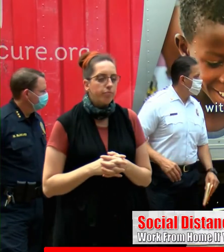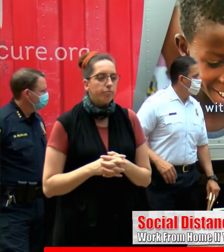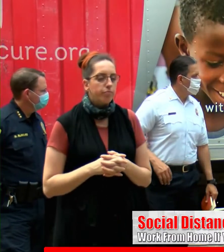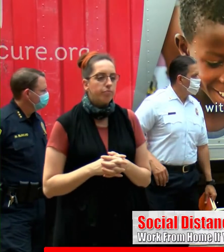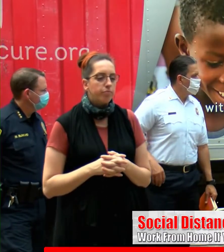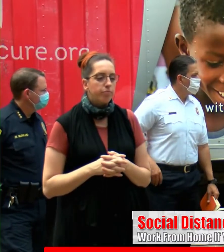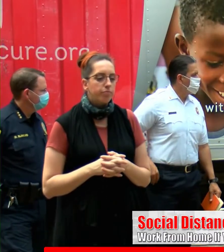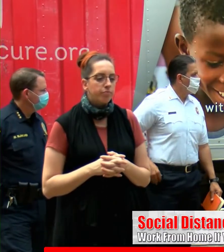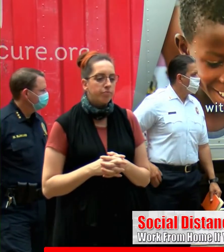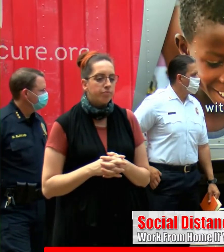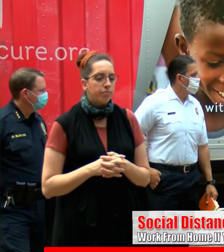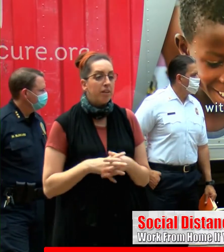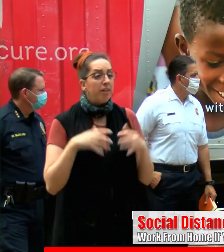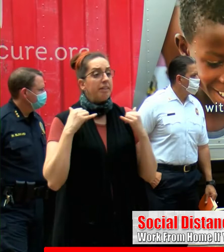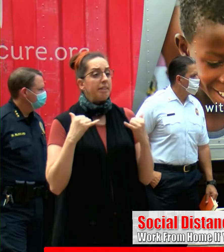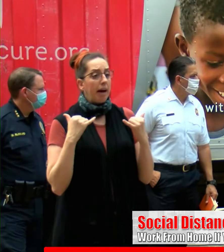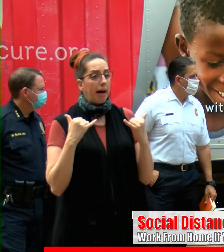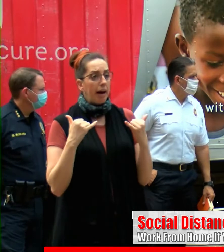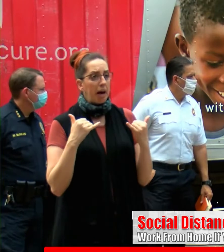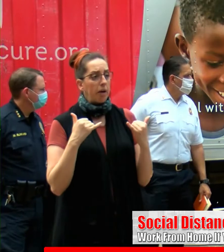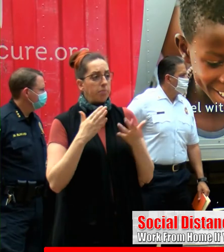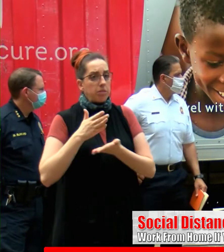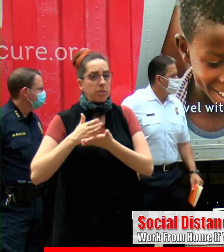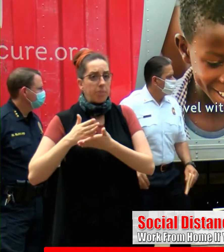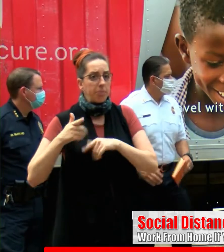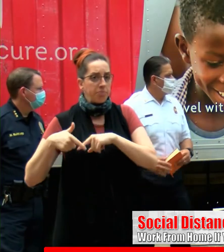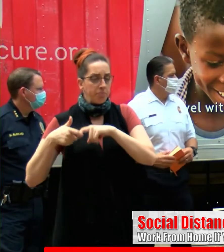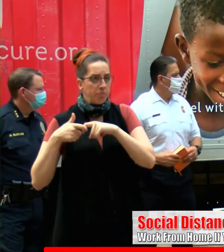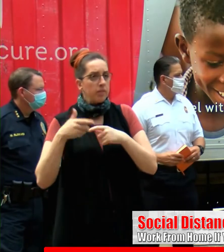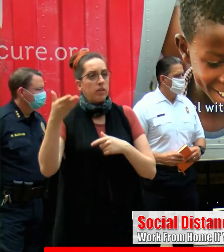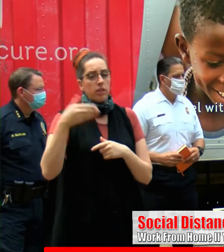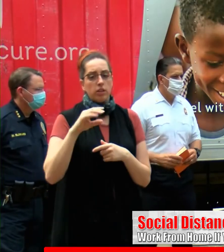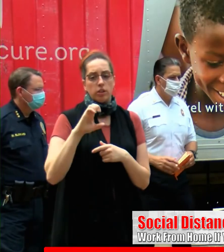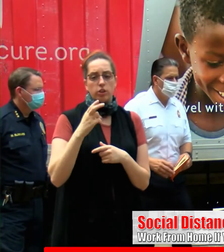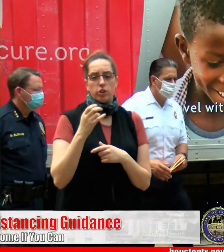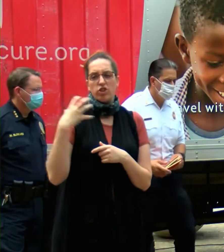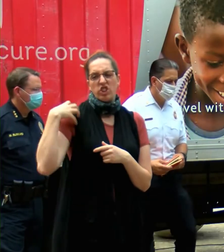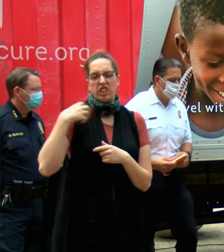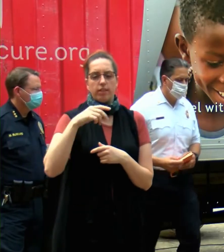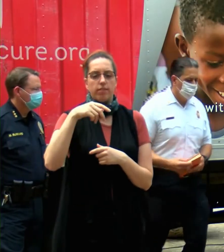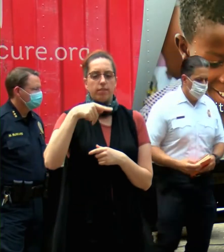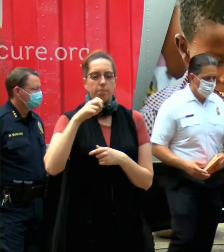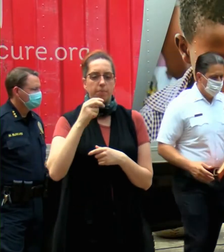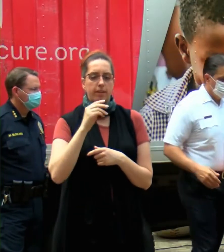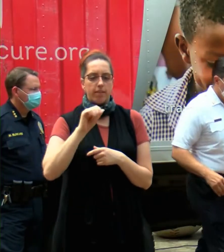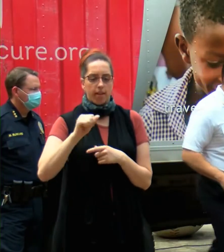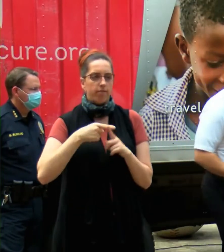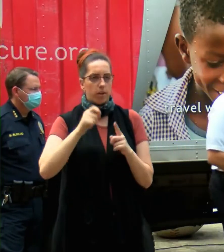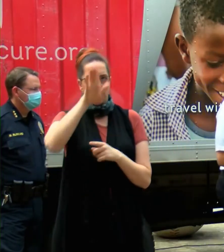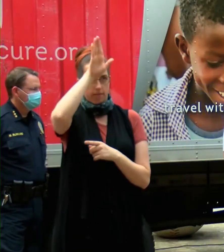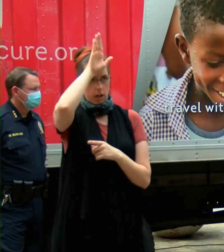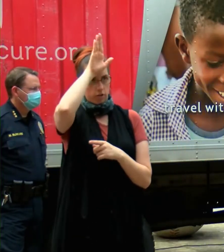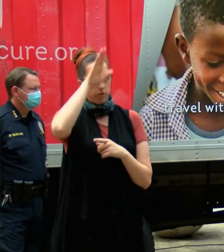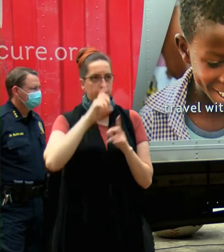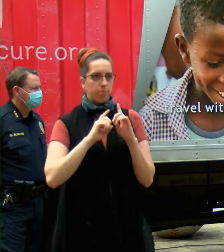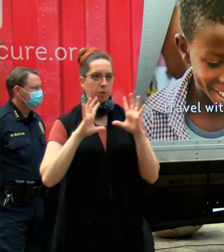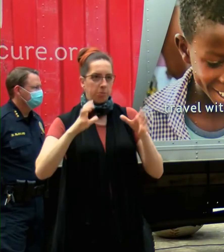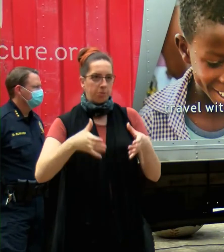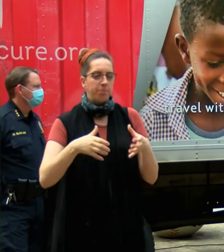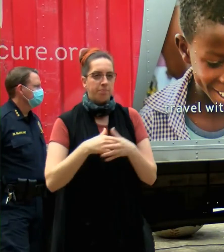information for you. Now, at this time, let me stop and let me bring up first Chief Pena from the Fire Department. Thank you,